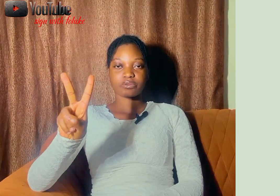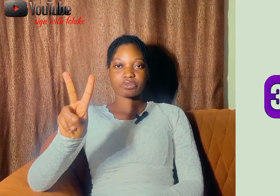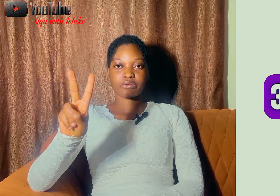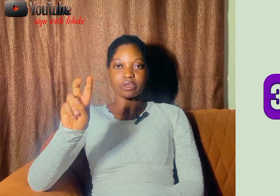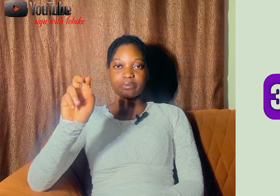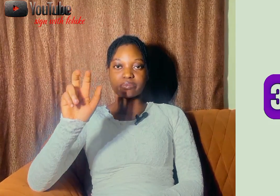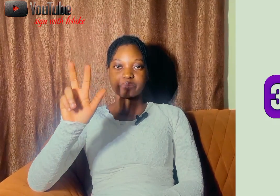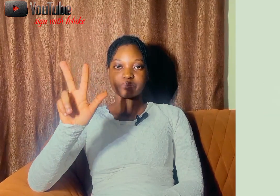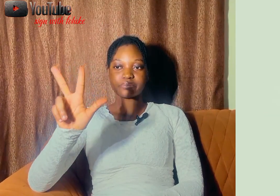3,